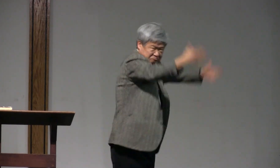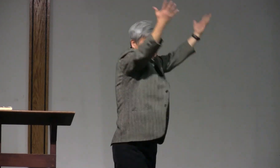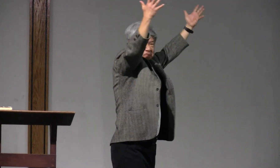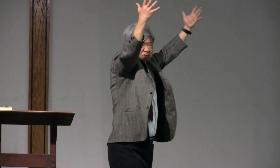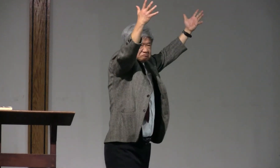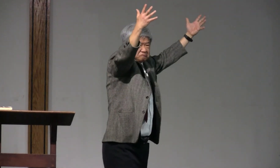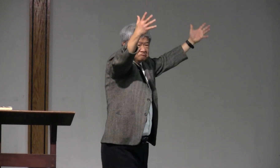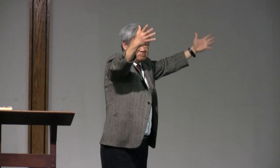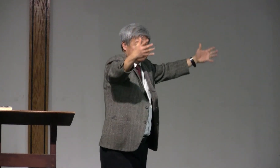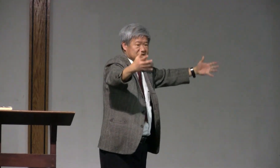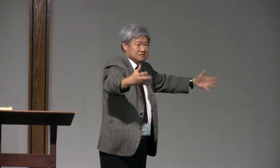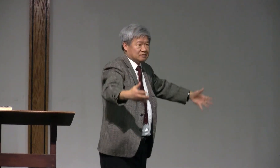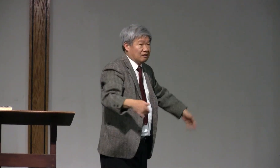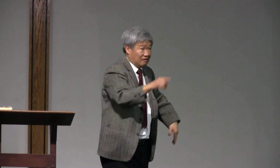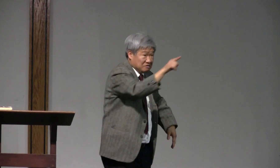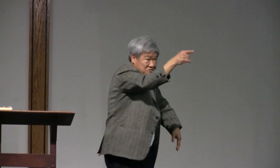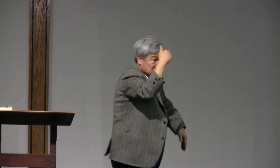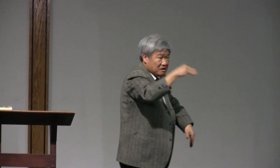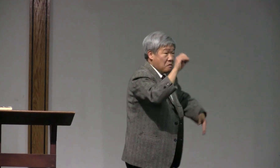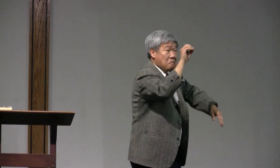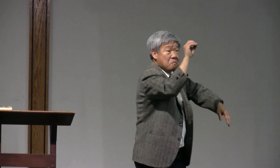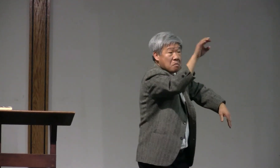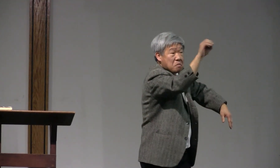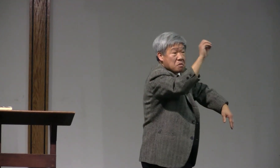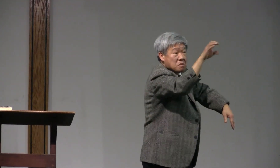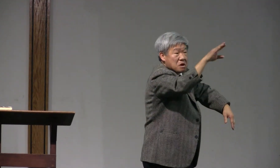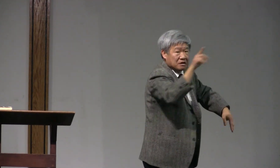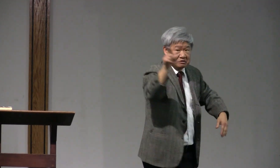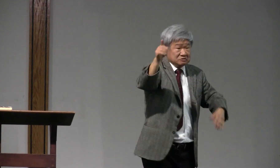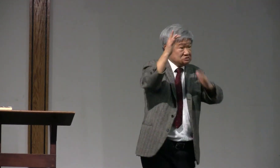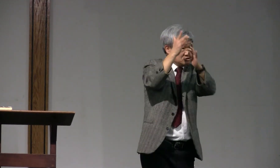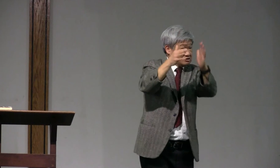ISIS is telling us that Jesus is meaningless.